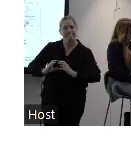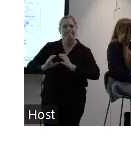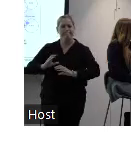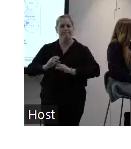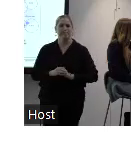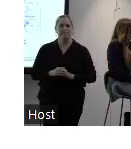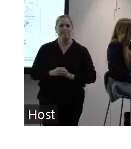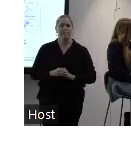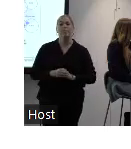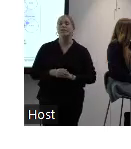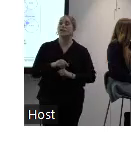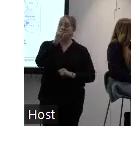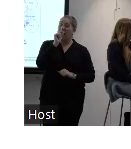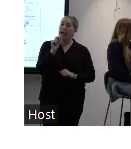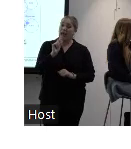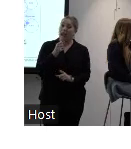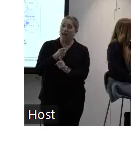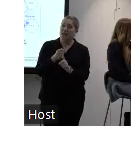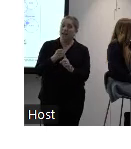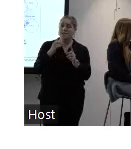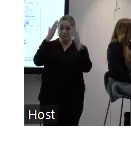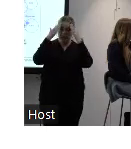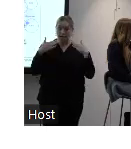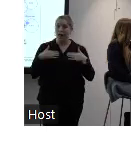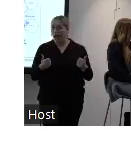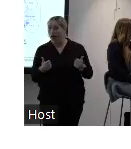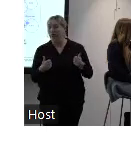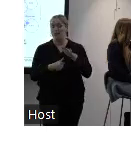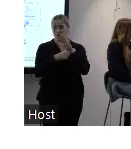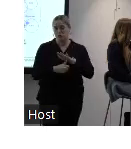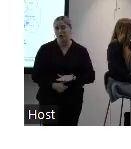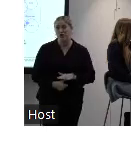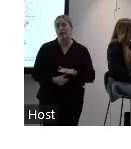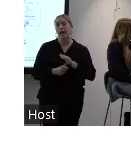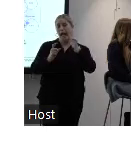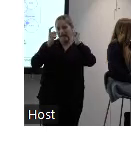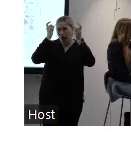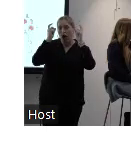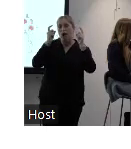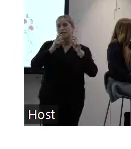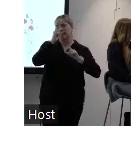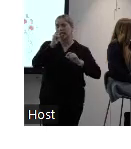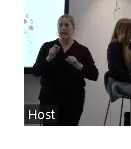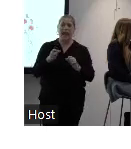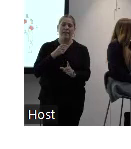symptoms like depression and anxiety, obviously, which can be very debilitating in a young child.